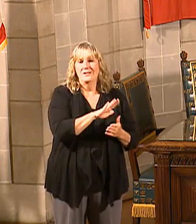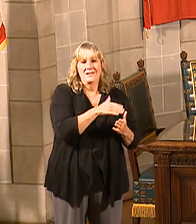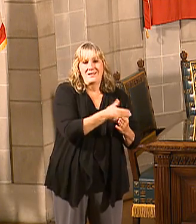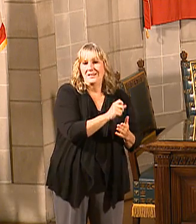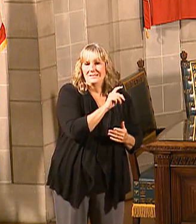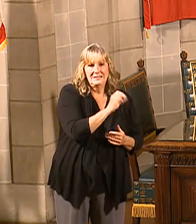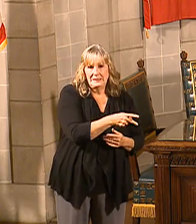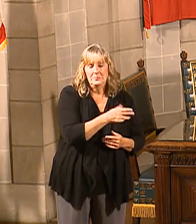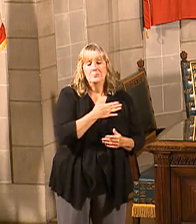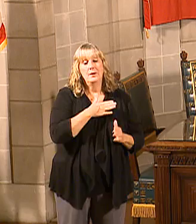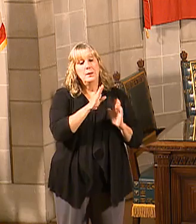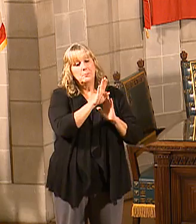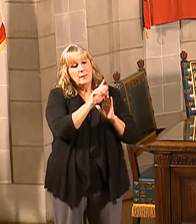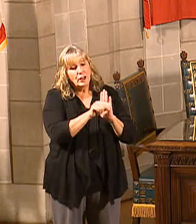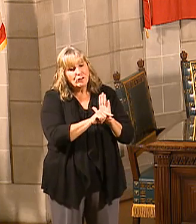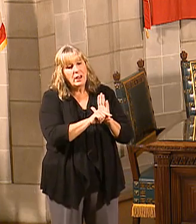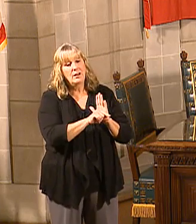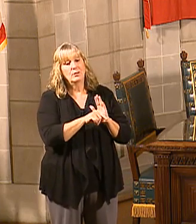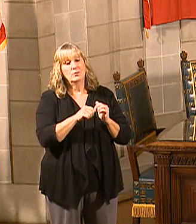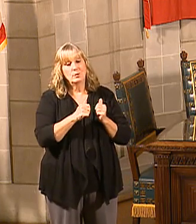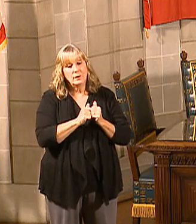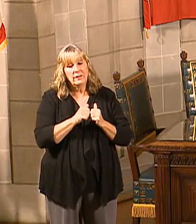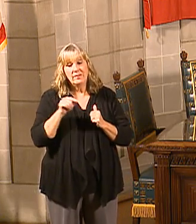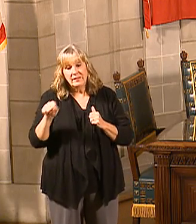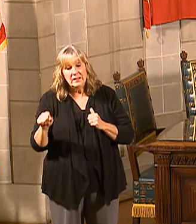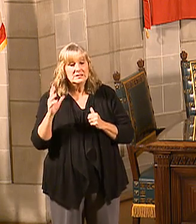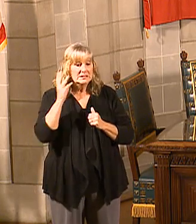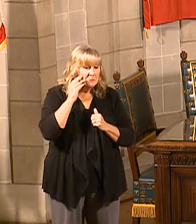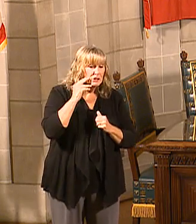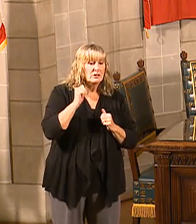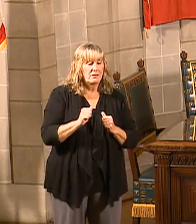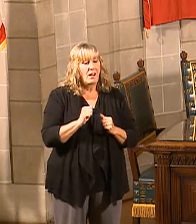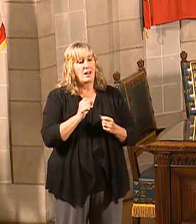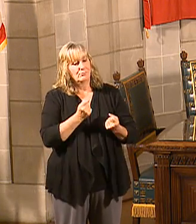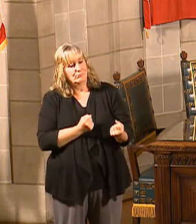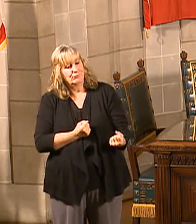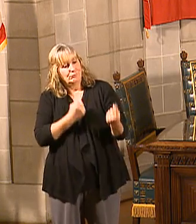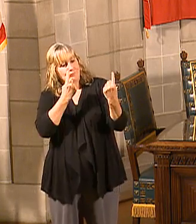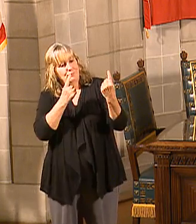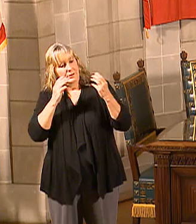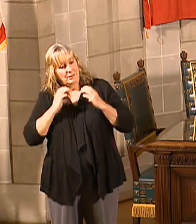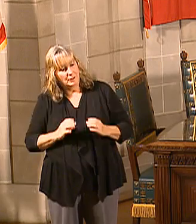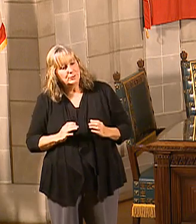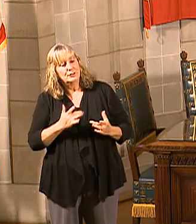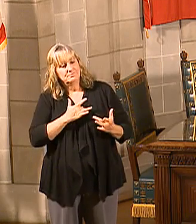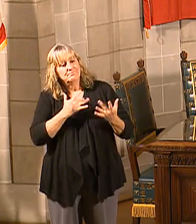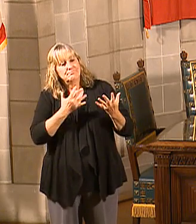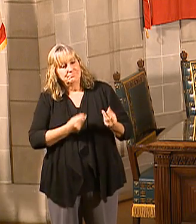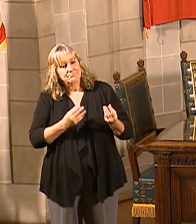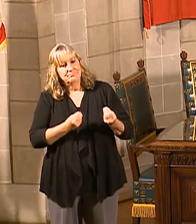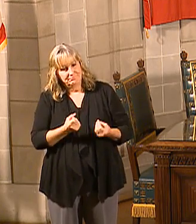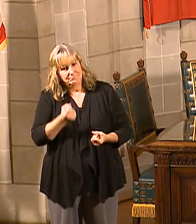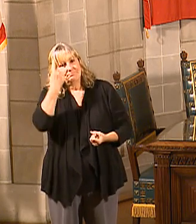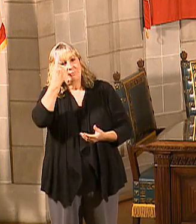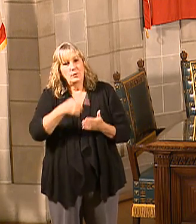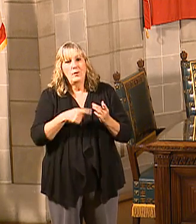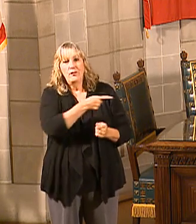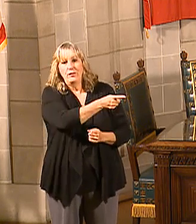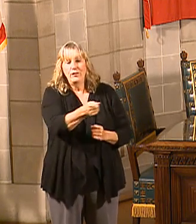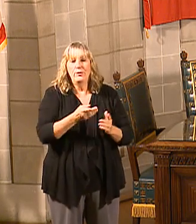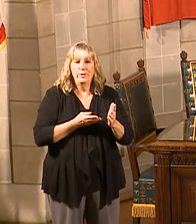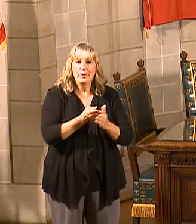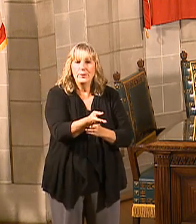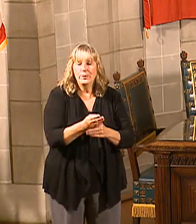background and experience with the SNAP Next Step, I can identify with the customers and have compassion for what they are going